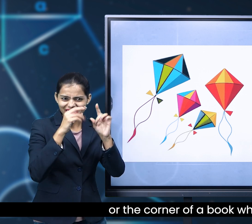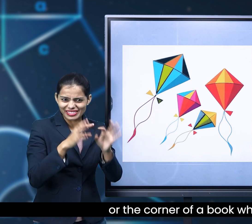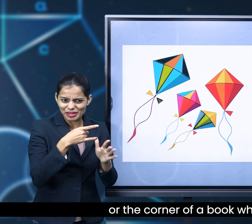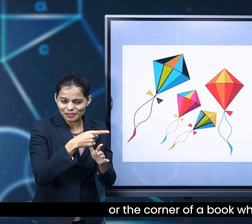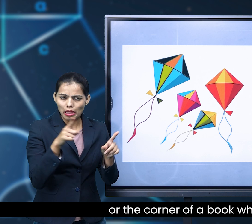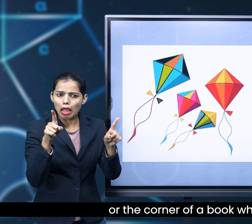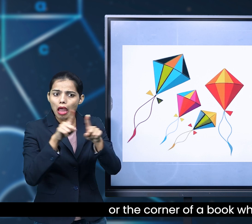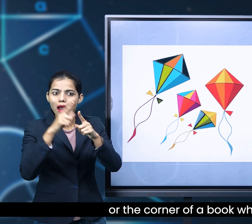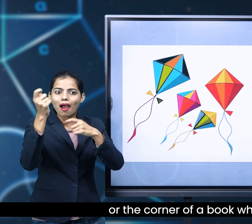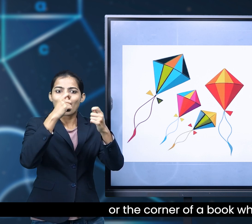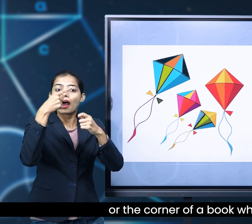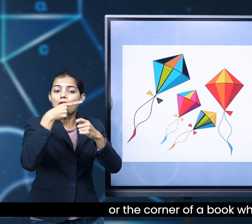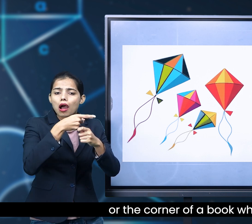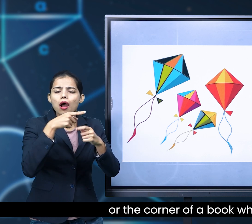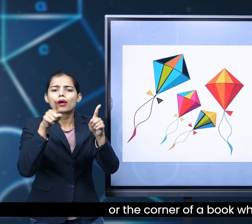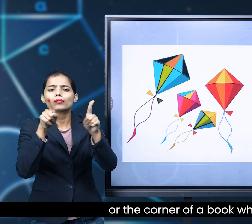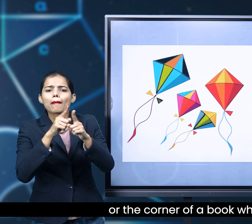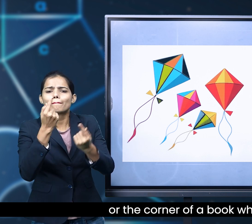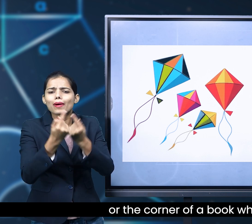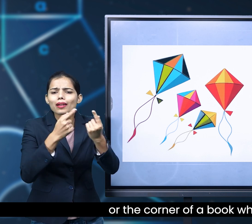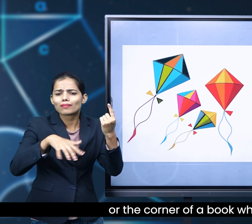or the corner of a book when you open it.